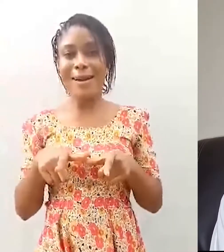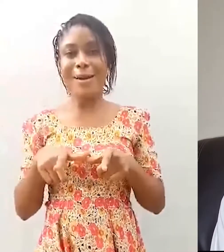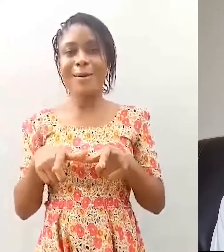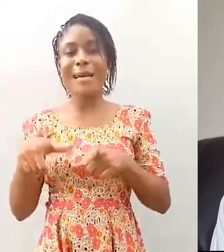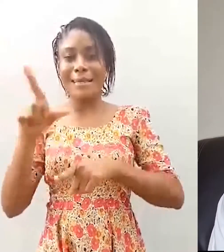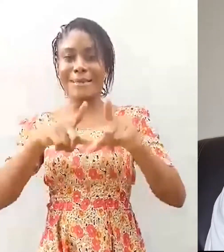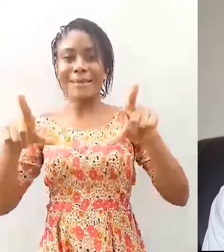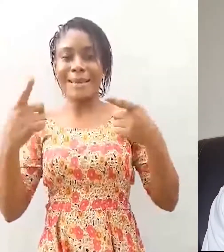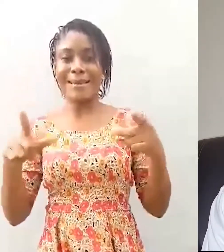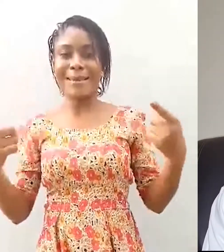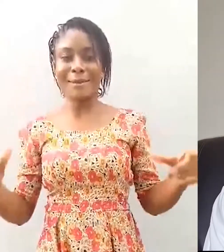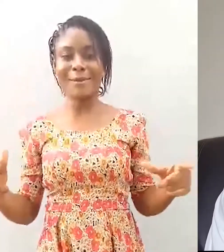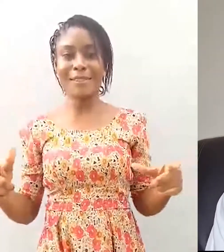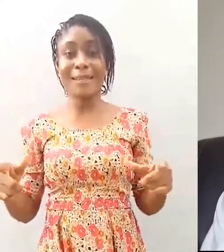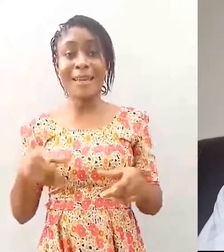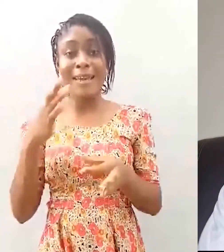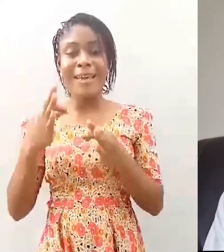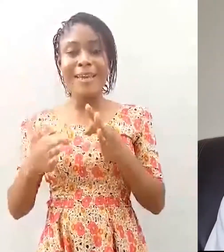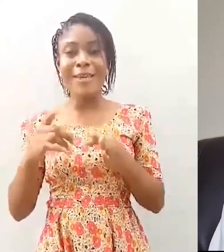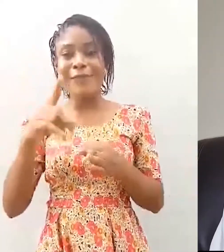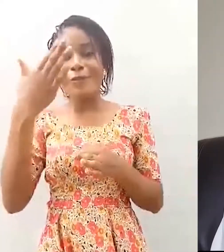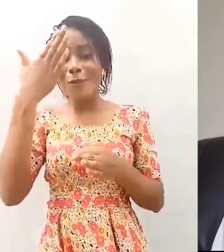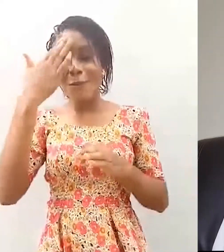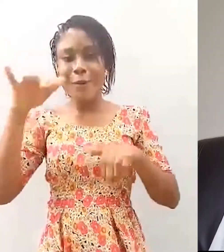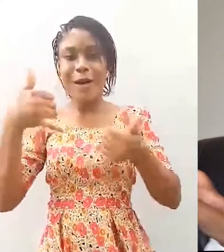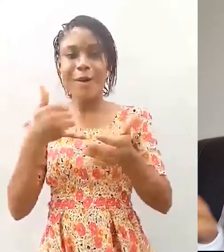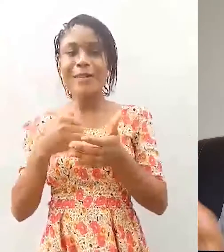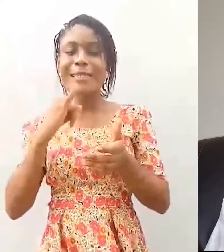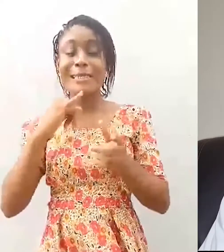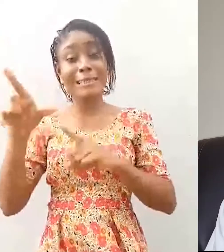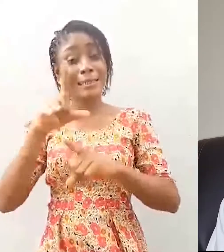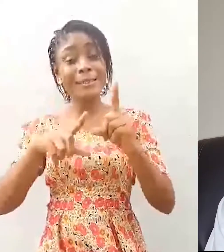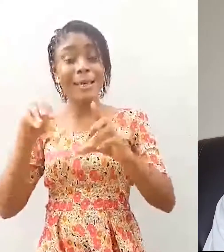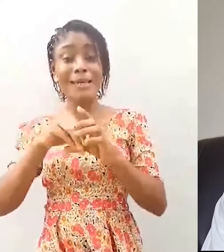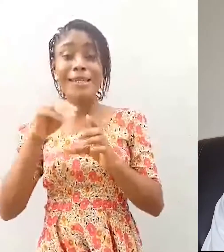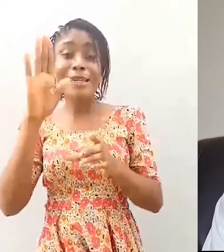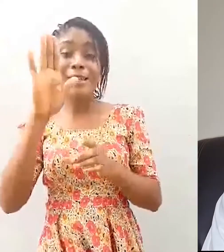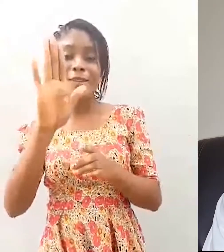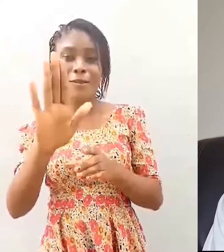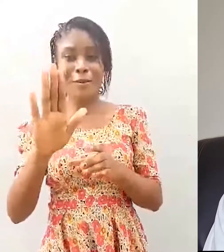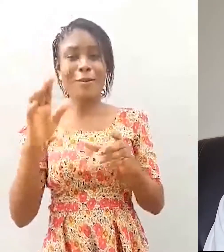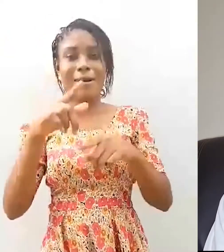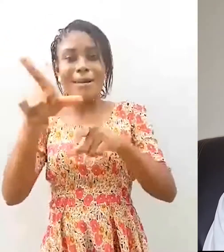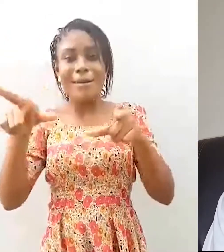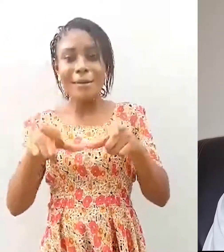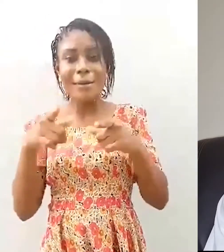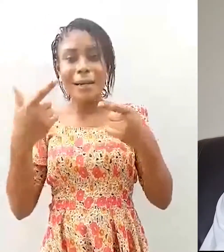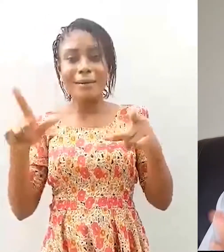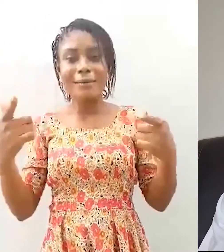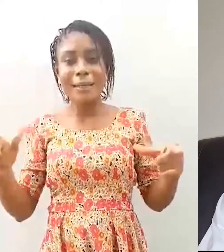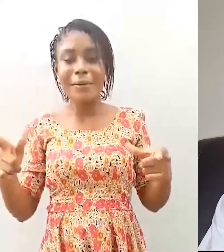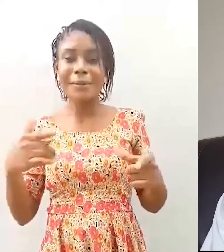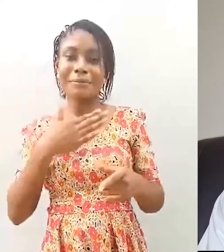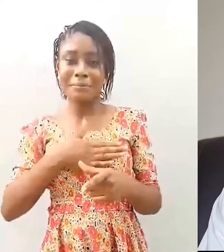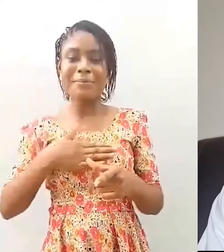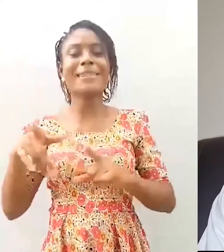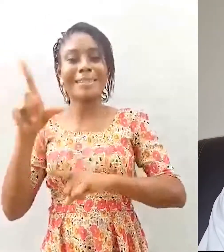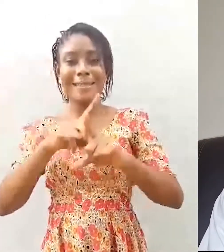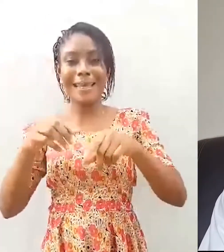how it is signed in your indigenous sign language, you can sign and send us a video, and possibly we